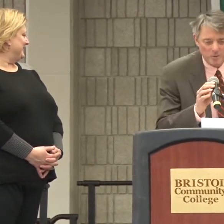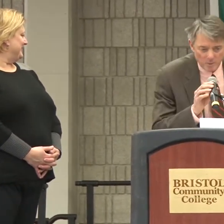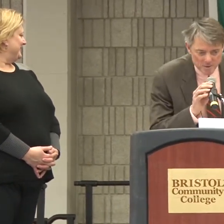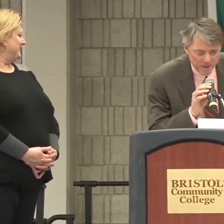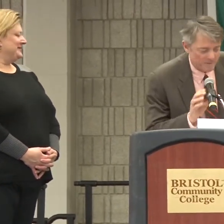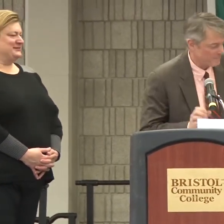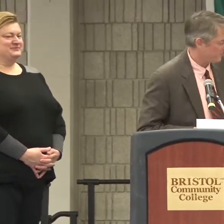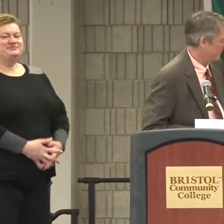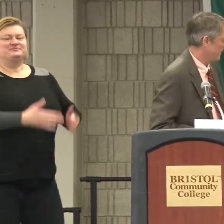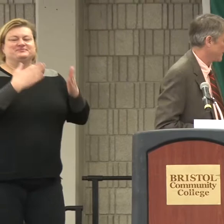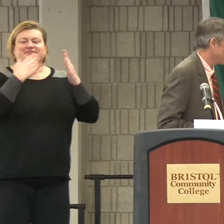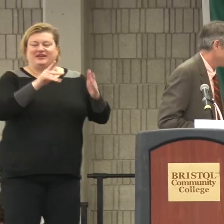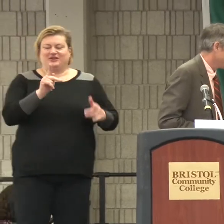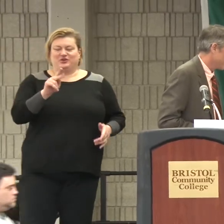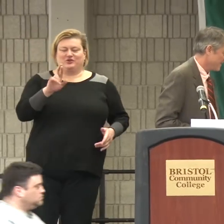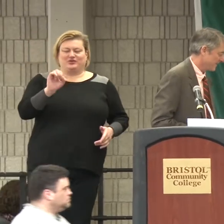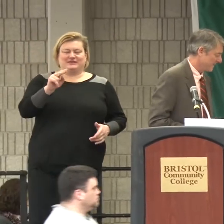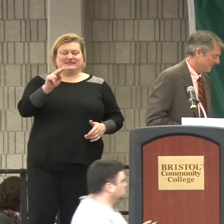Thank you, Christina.